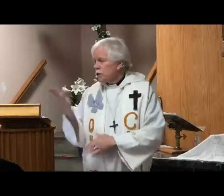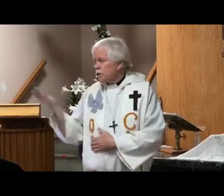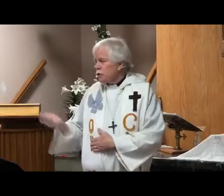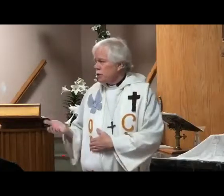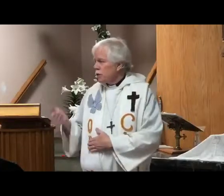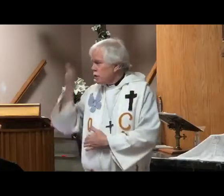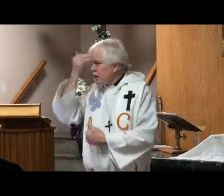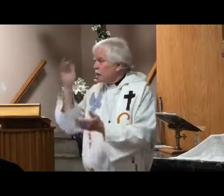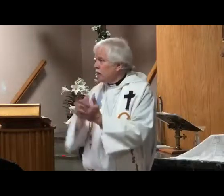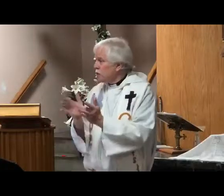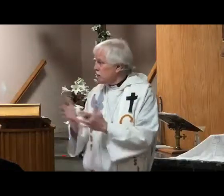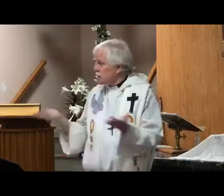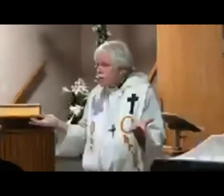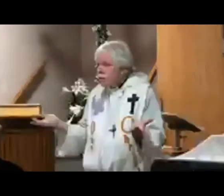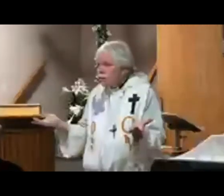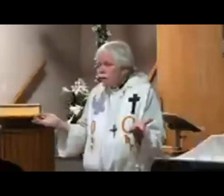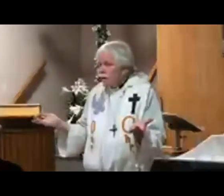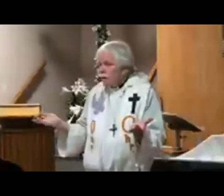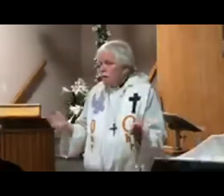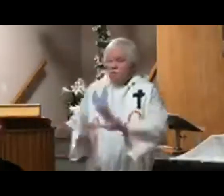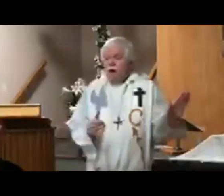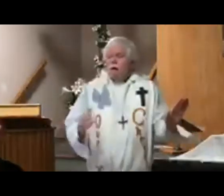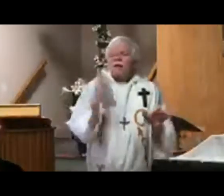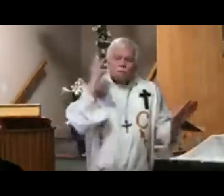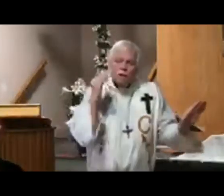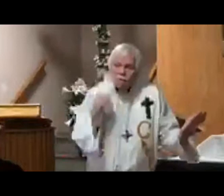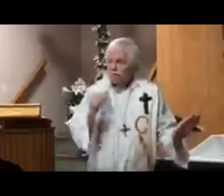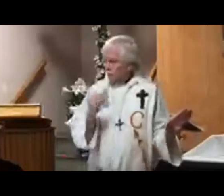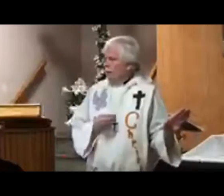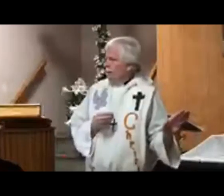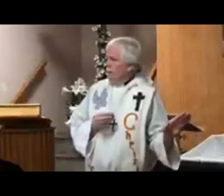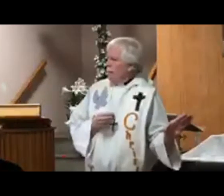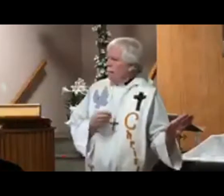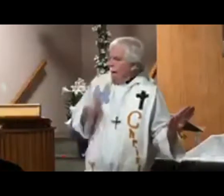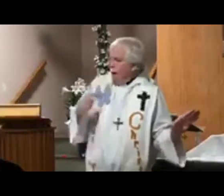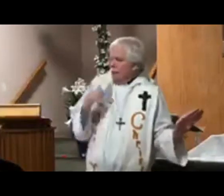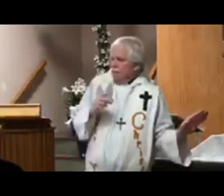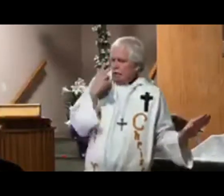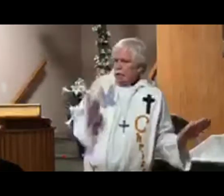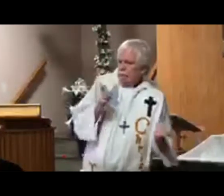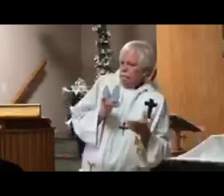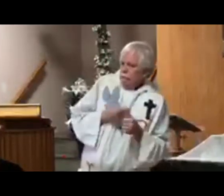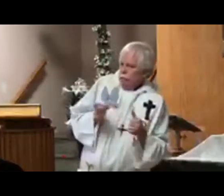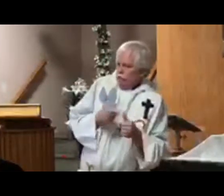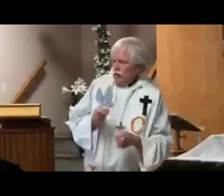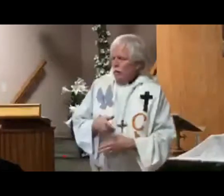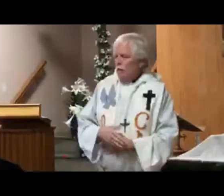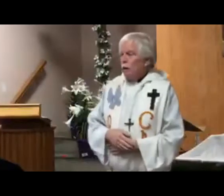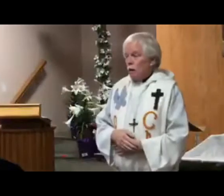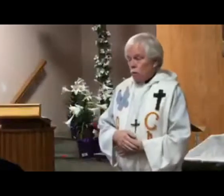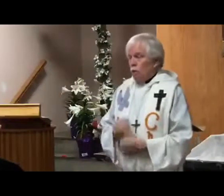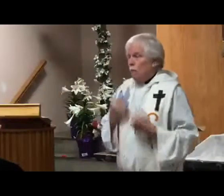forget church. They forget Jesus. Their experience, I have to see it